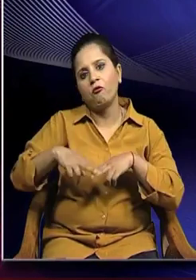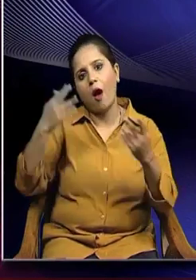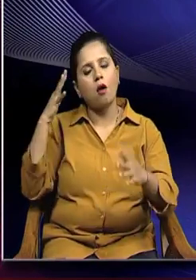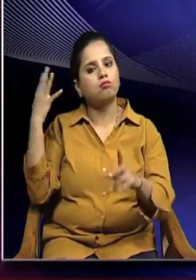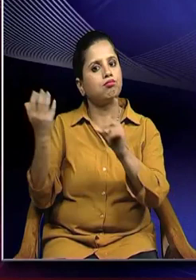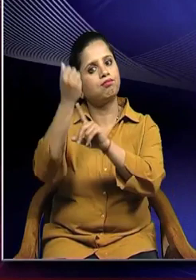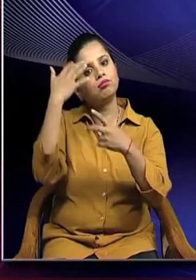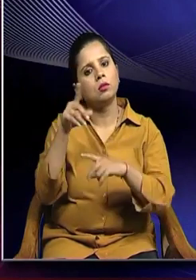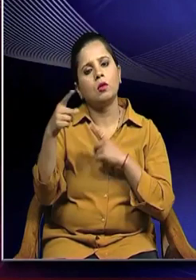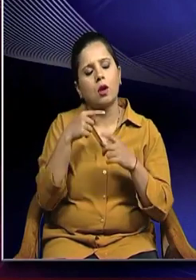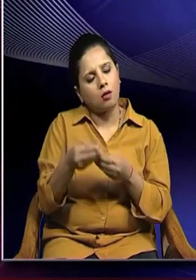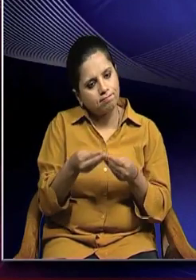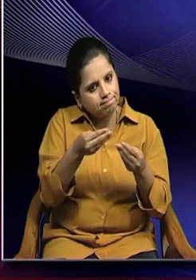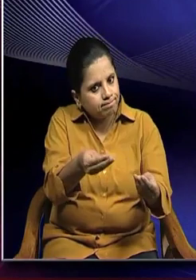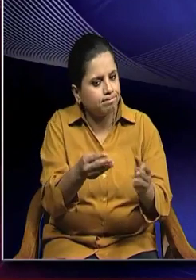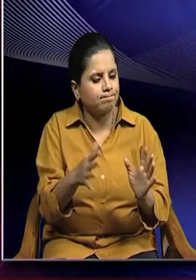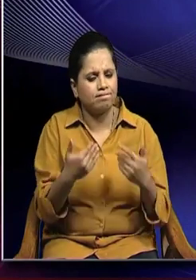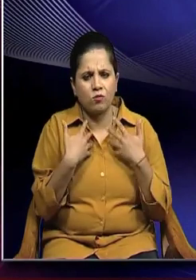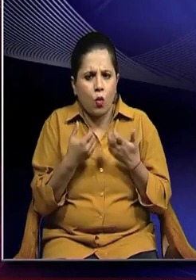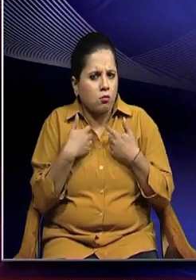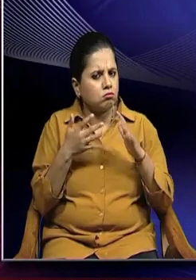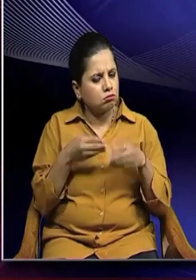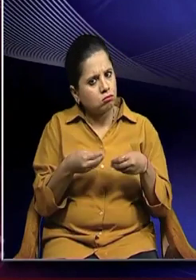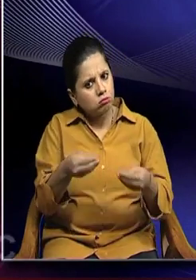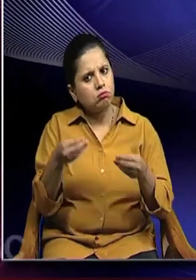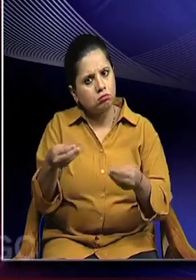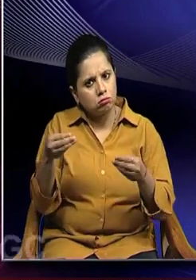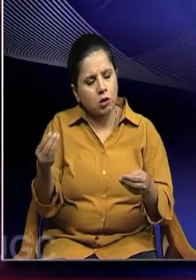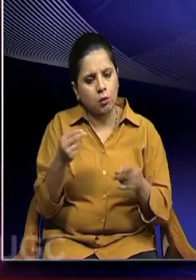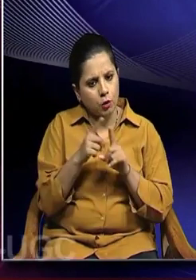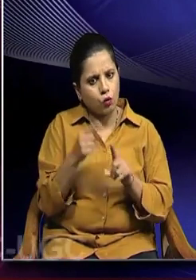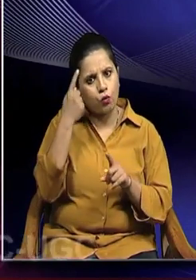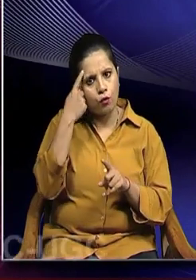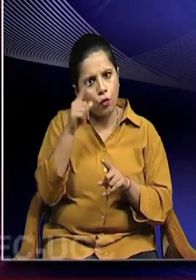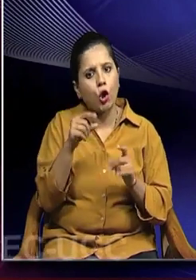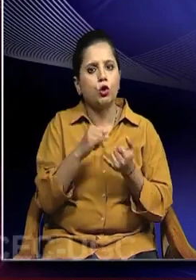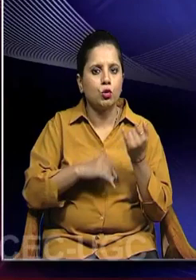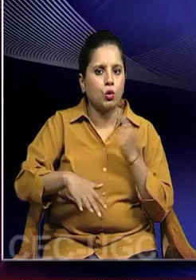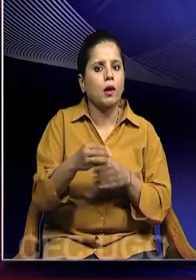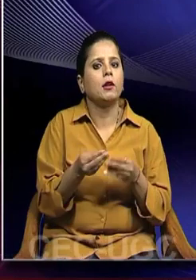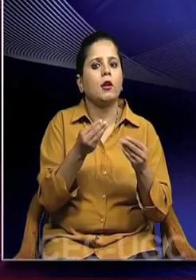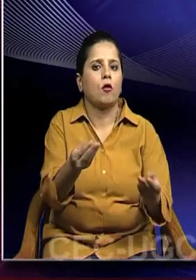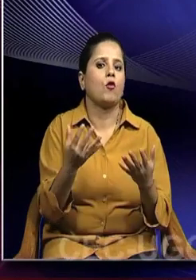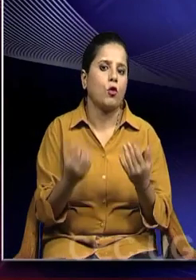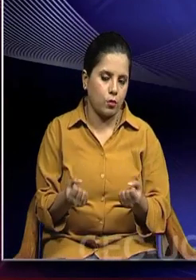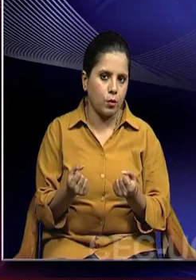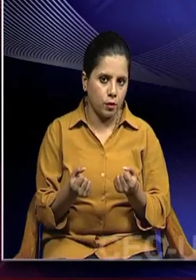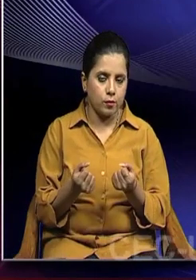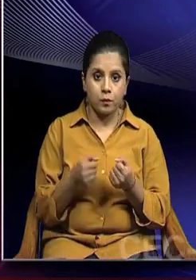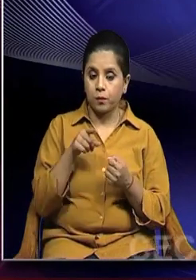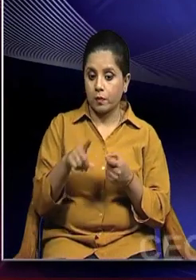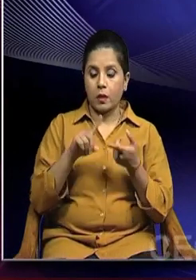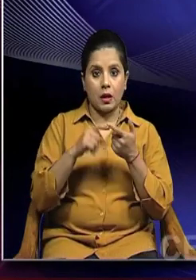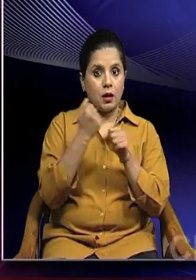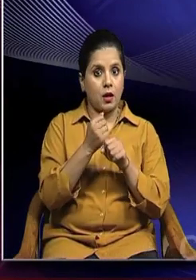would talk about giving orientation, they would talk about doing something for the society. And at ego